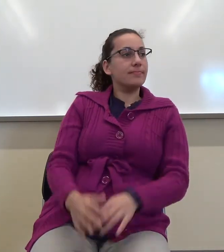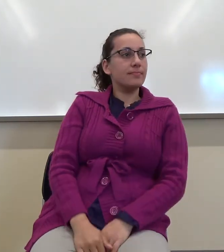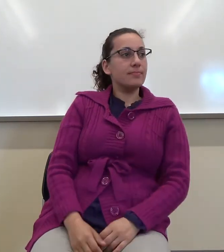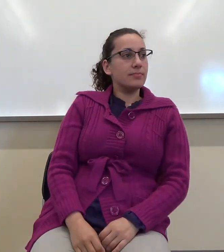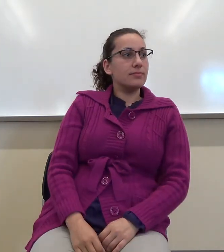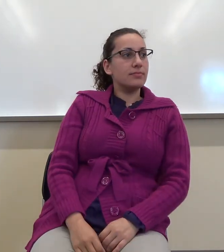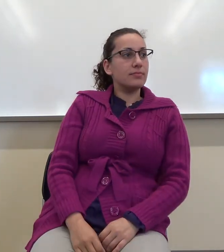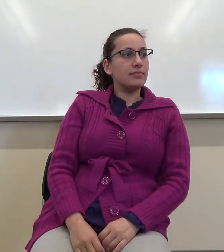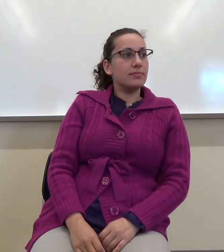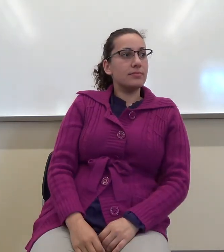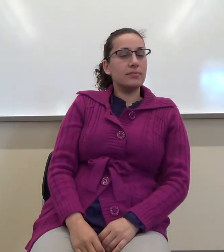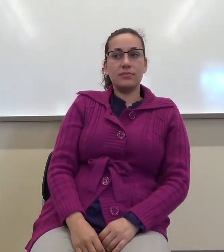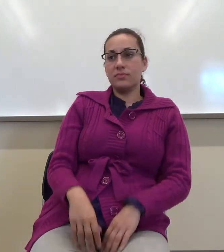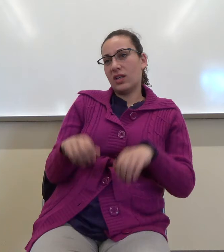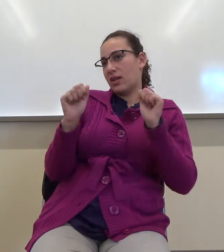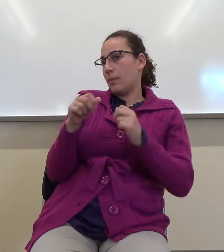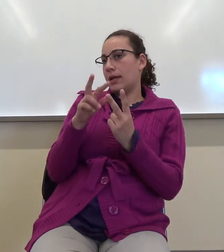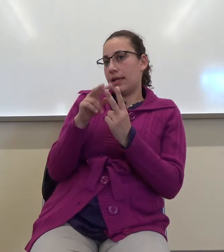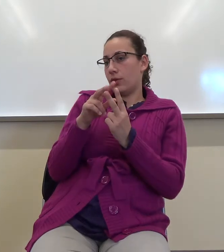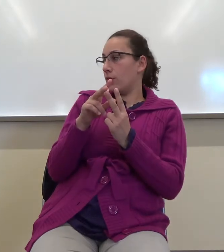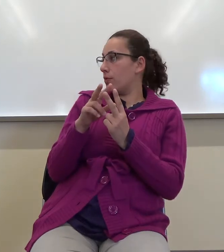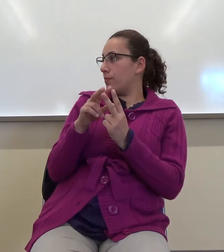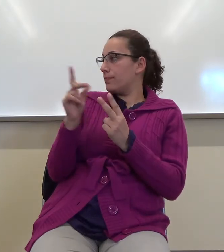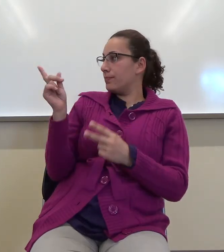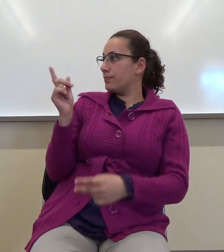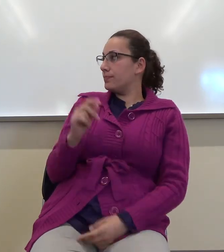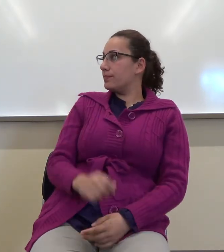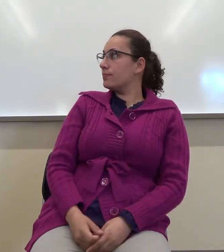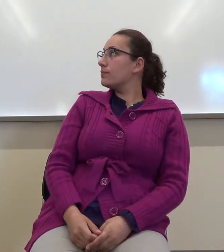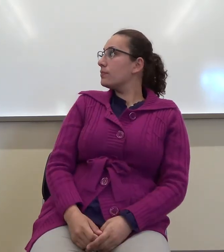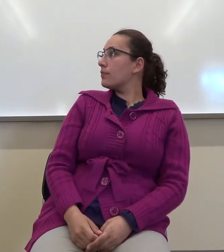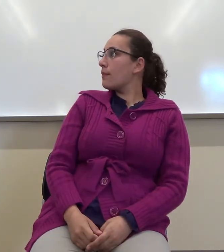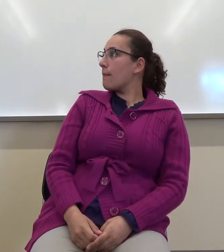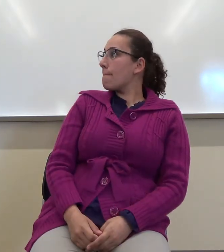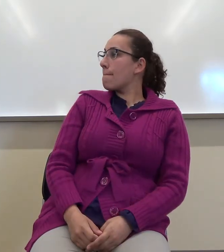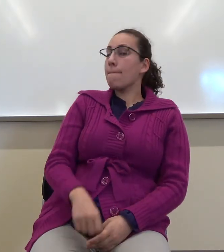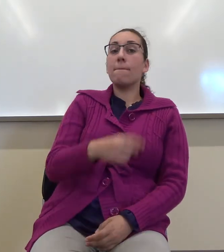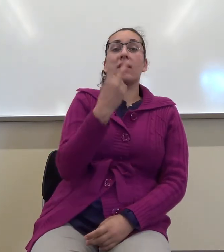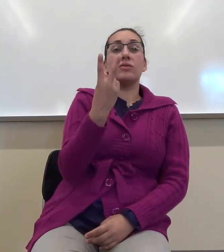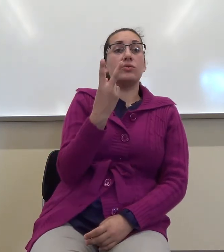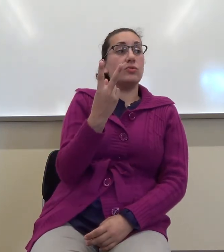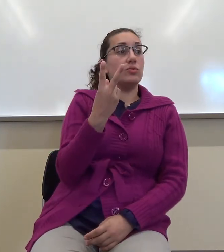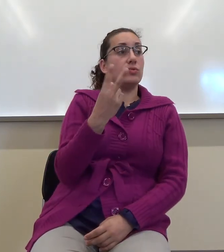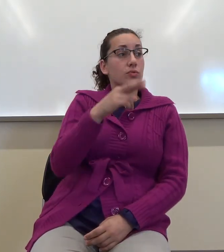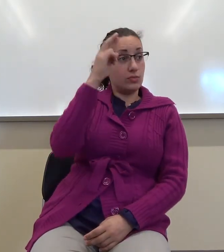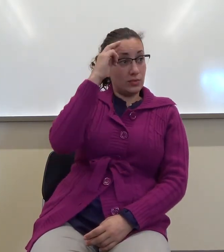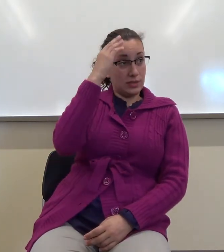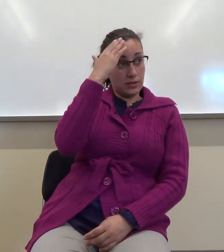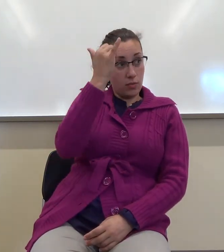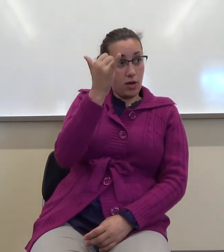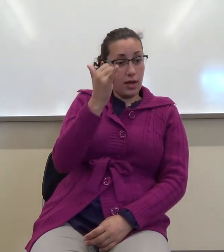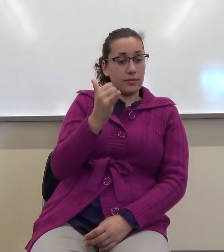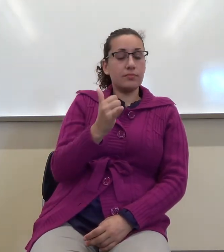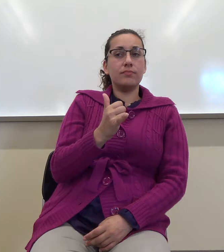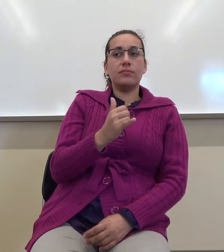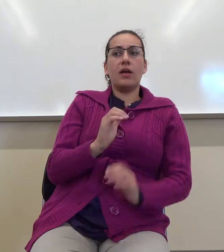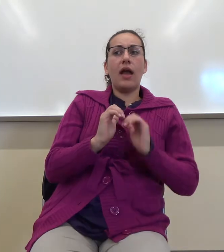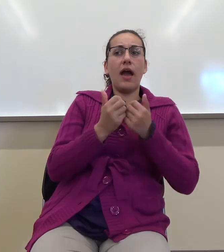so it could be these two things. There are two chief causes of wildlife destruction. What are they? First